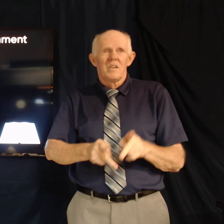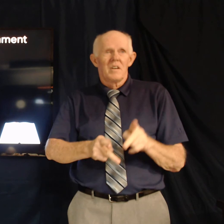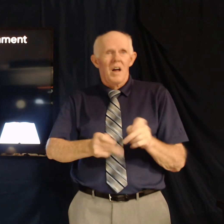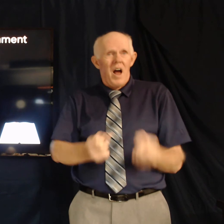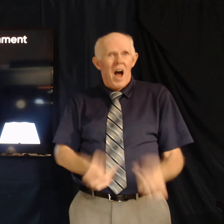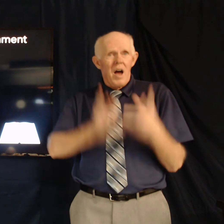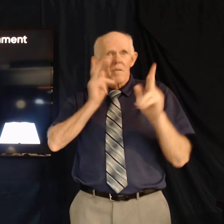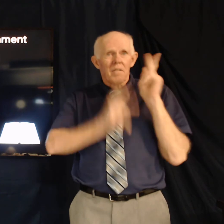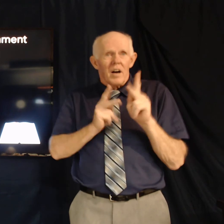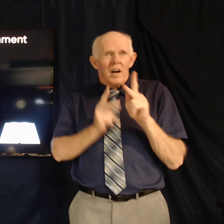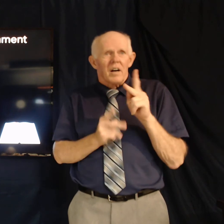every person.